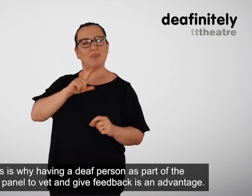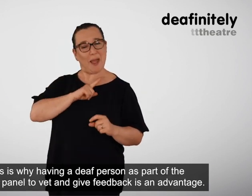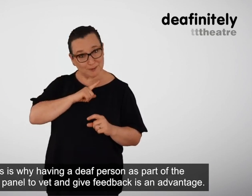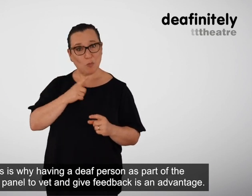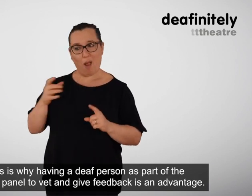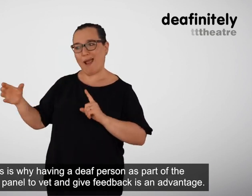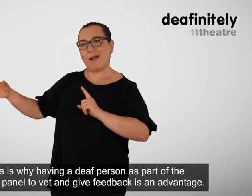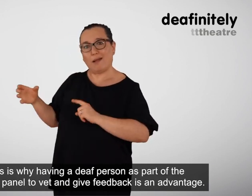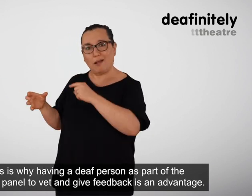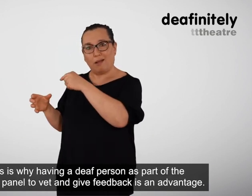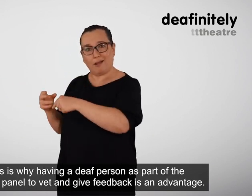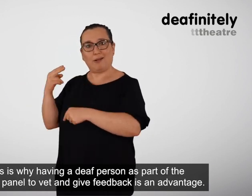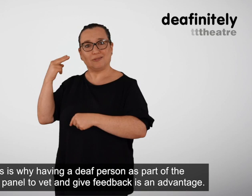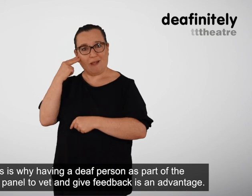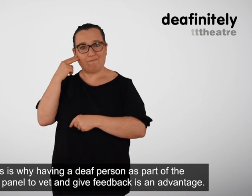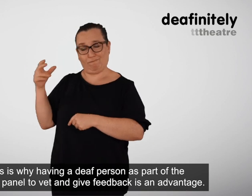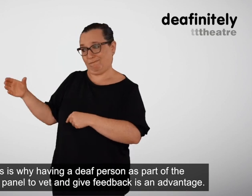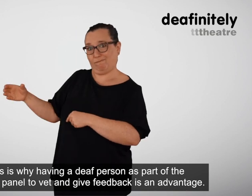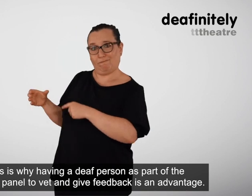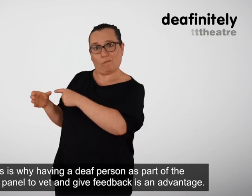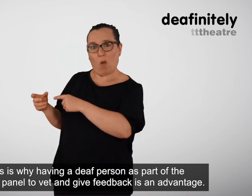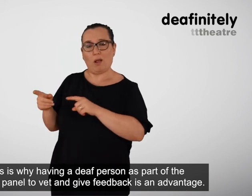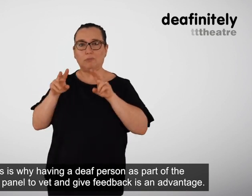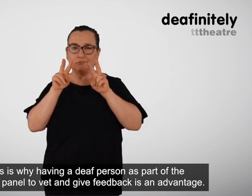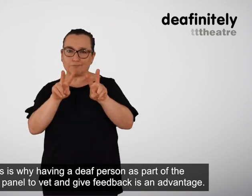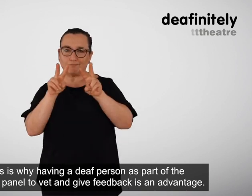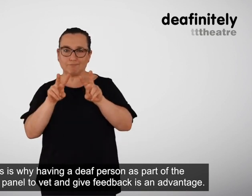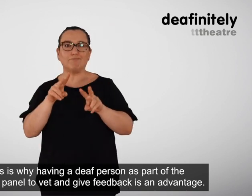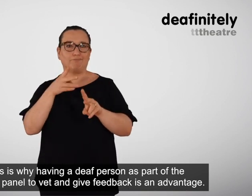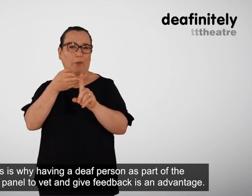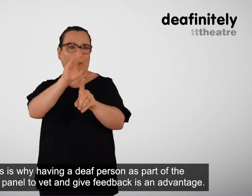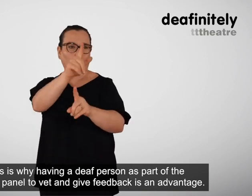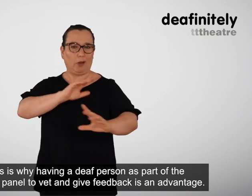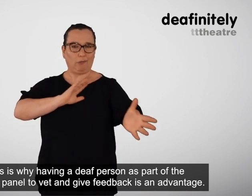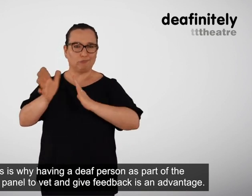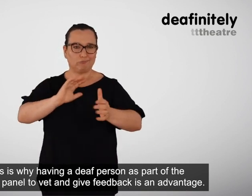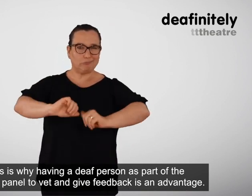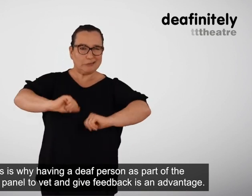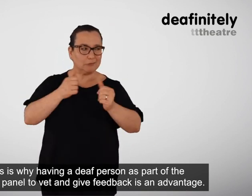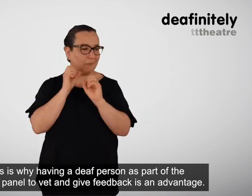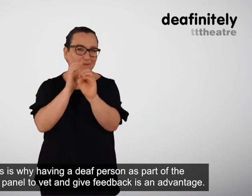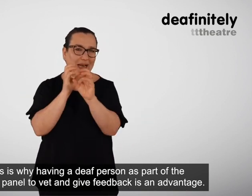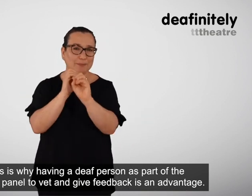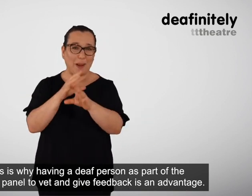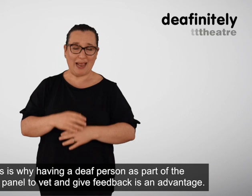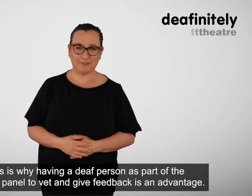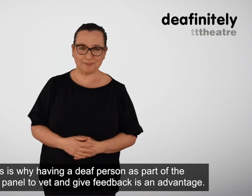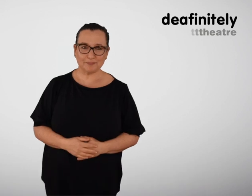This is why having a deaf person as part of the audition panel to vet and give feedback is an advantage.